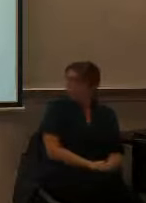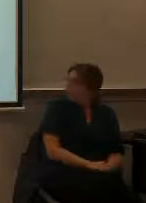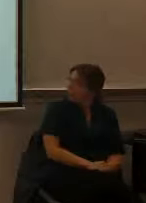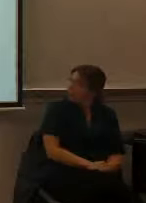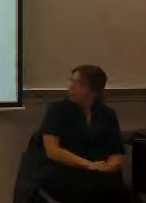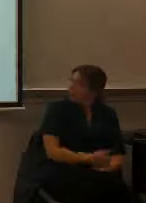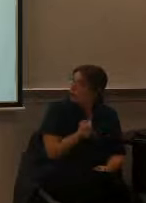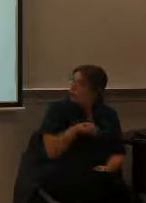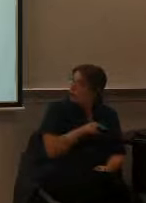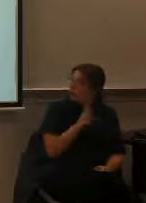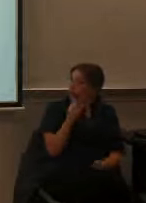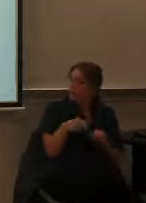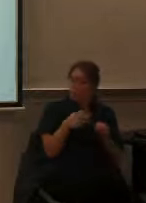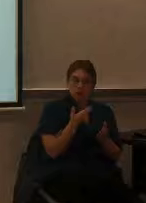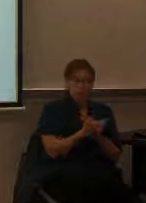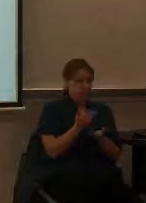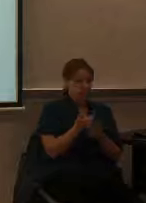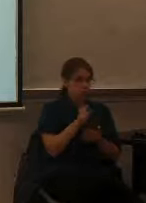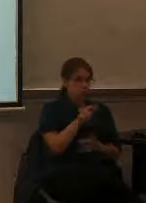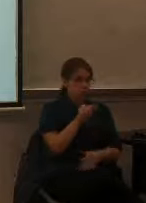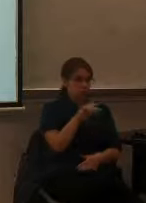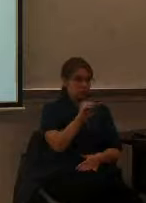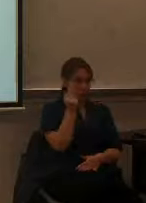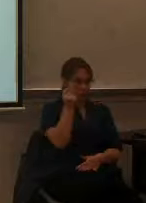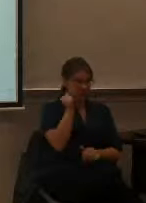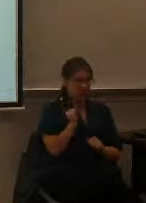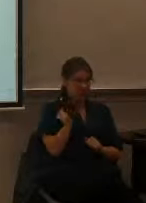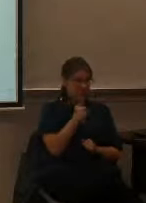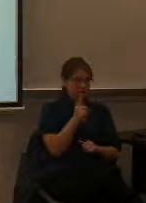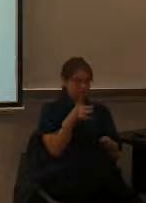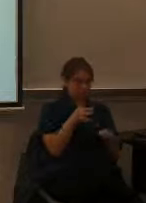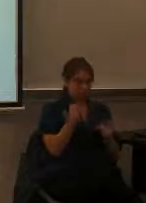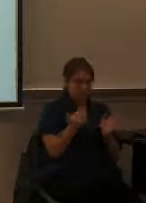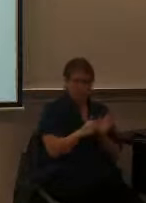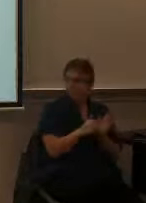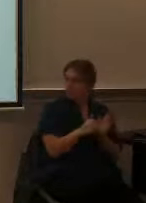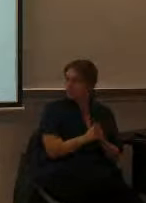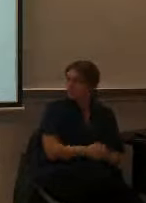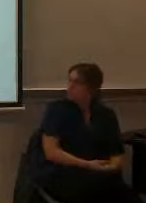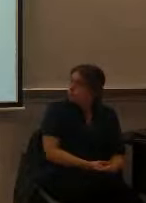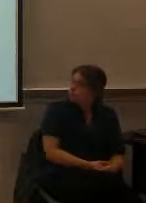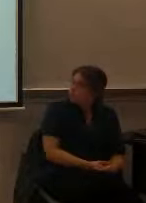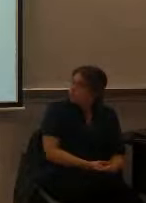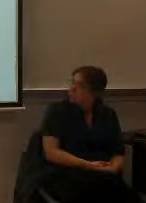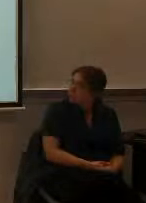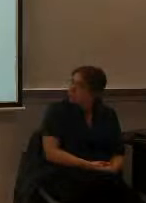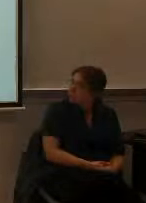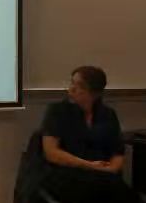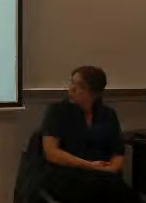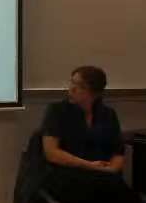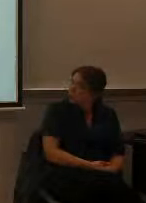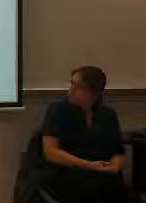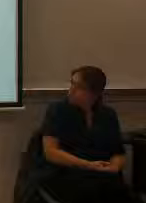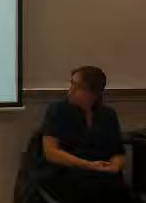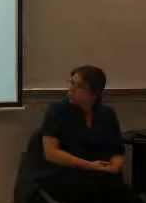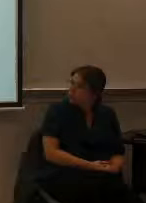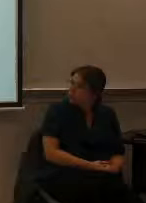And then we talked about resource ratio theory already, and I can go back over that again. This is an exploitation